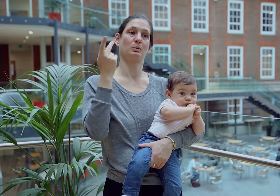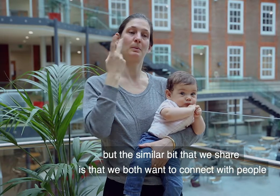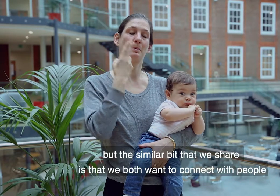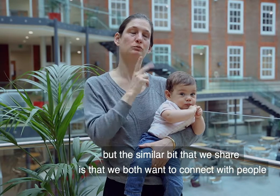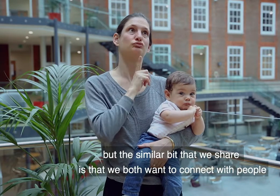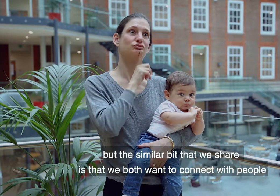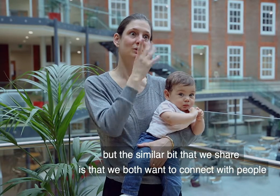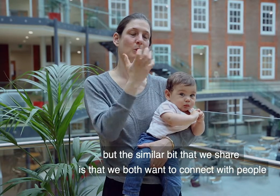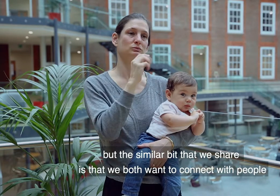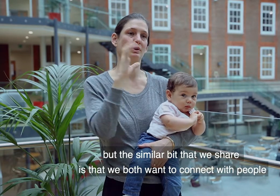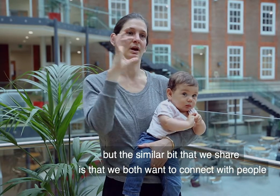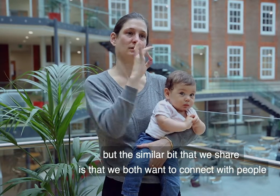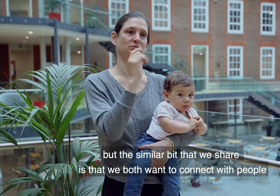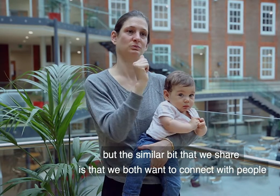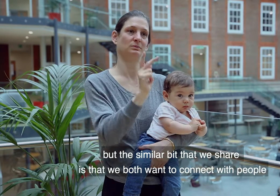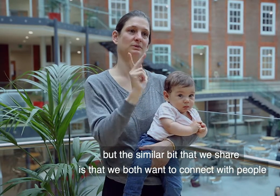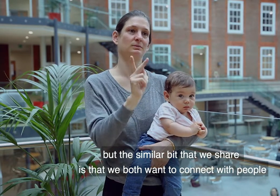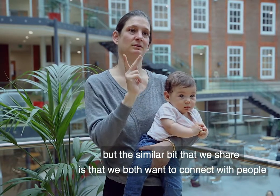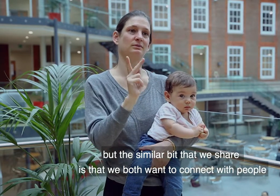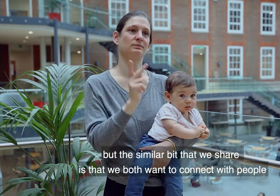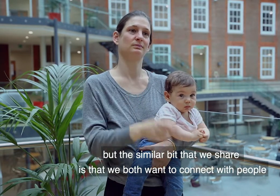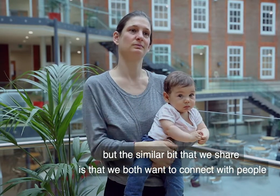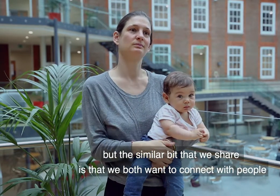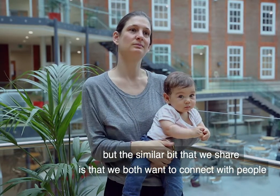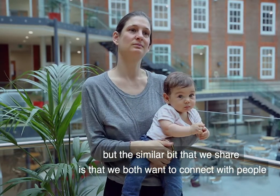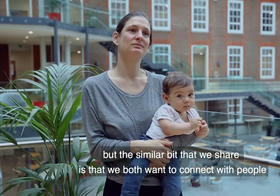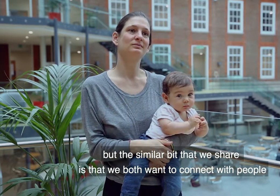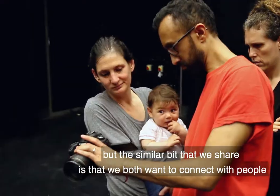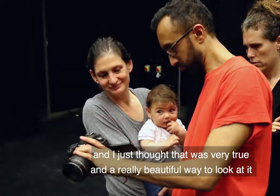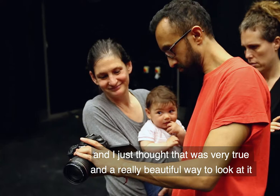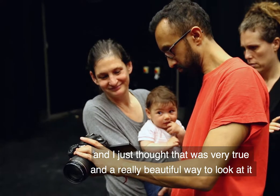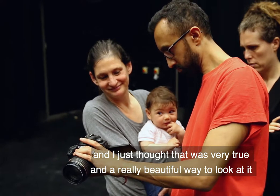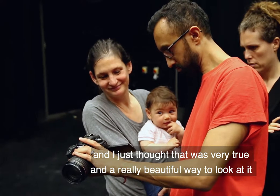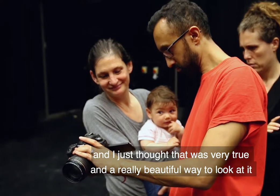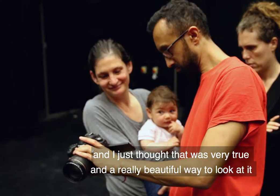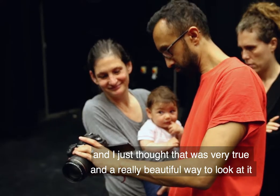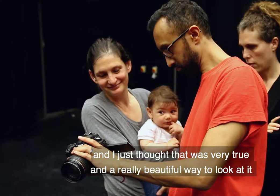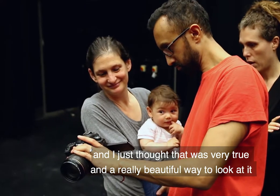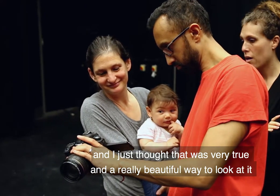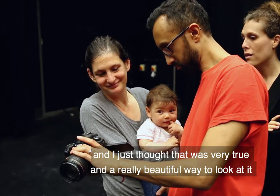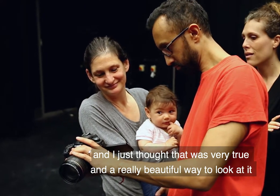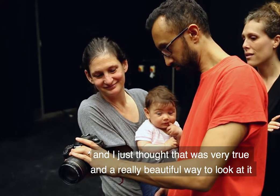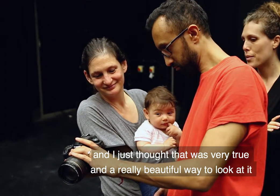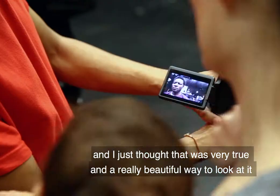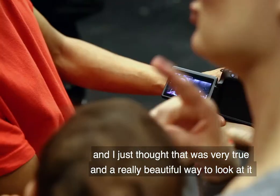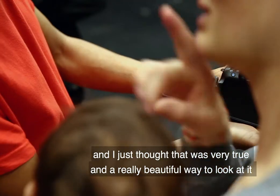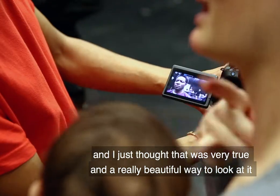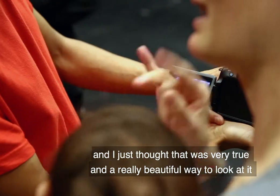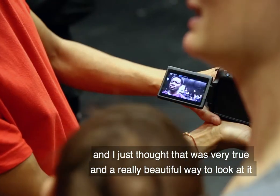But the similar bit that we share is that we both want to connect with people. And I just thought that was very true and a really beautiful way